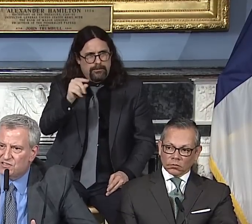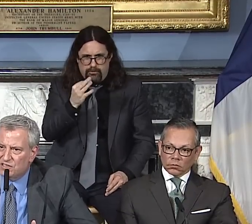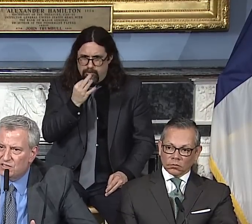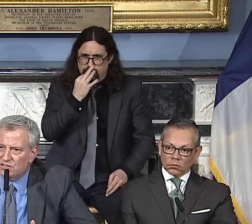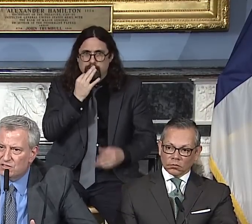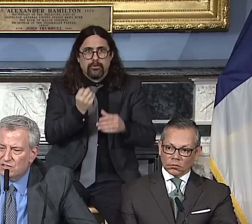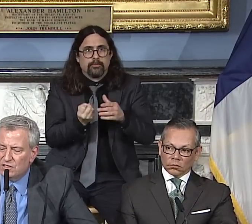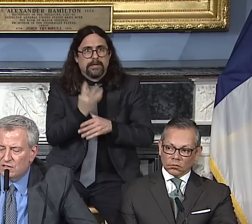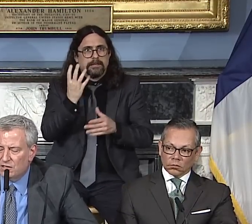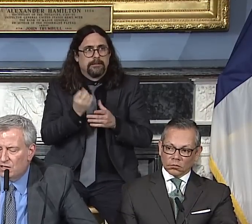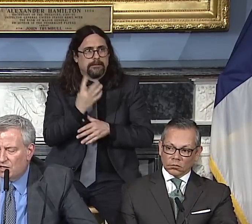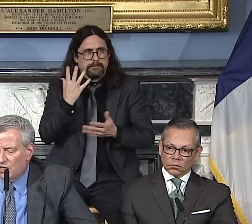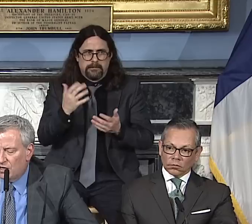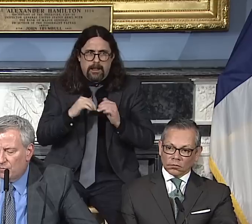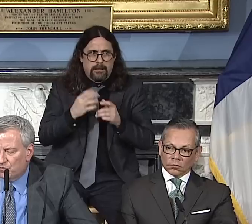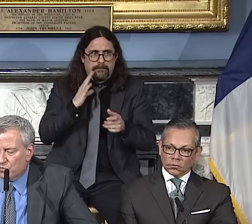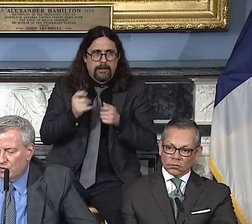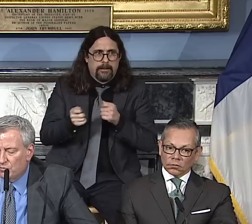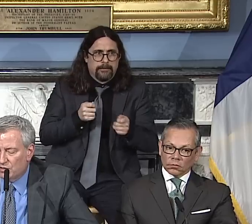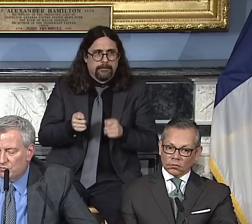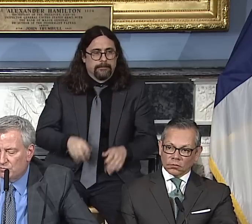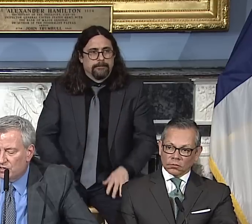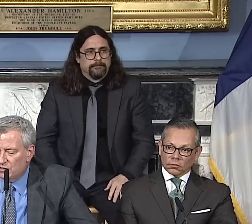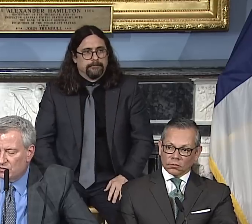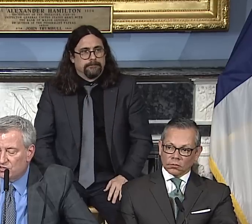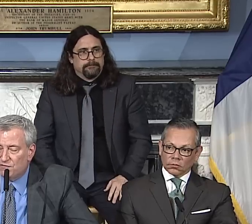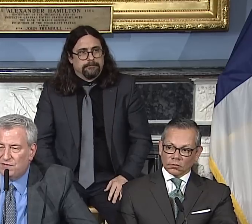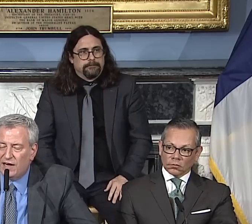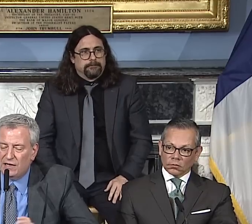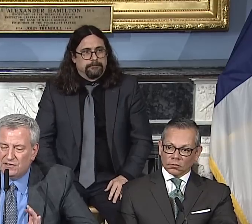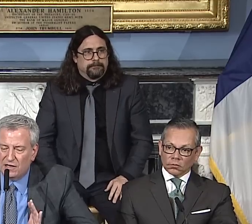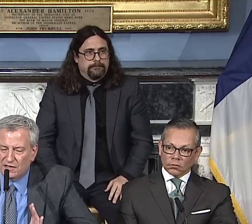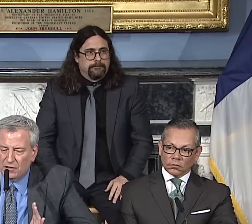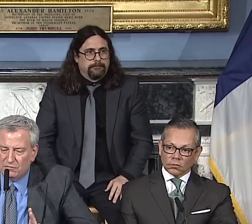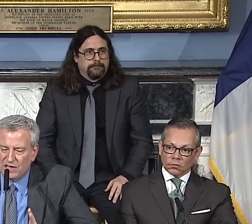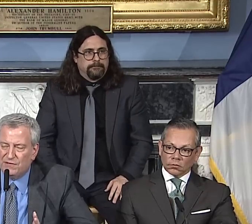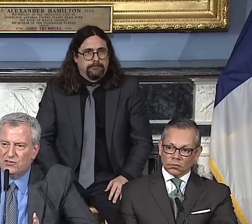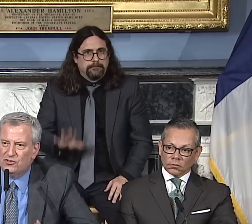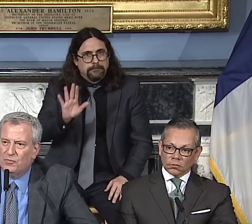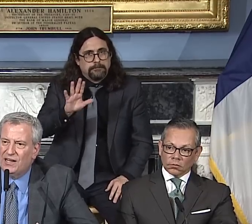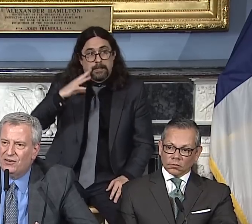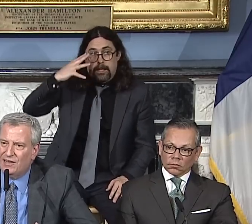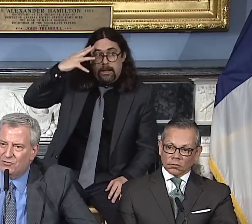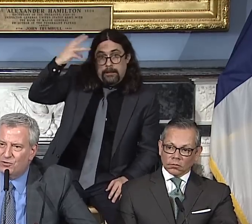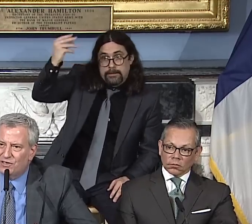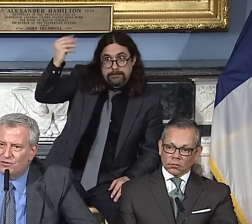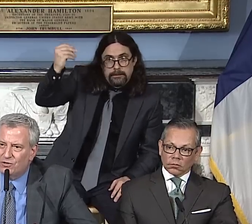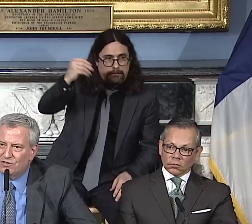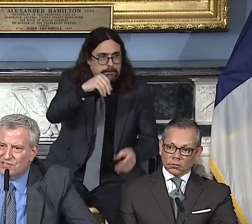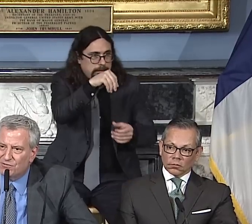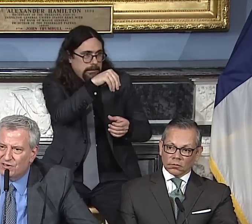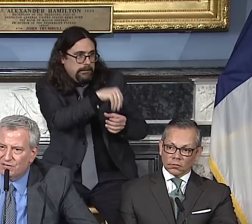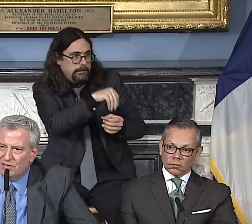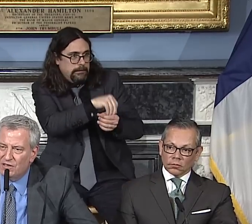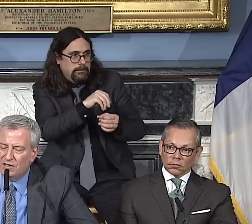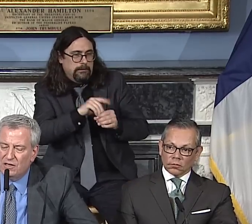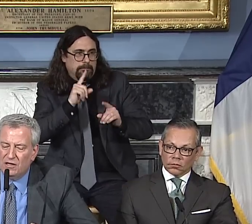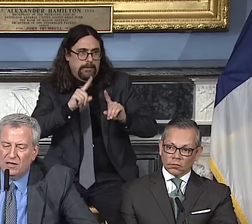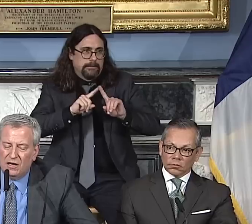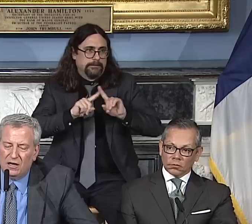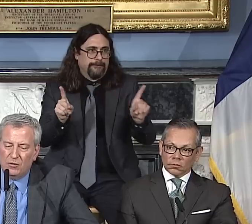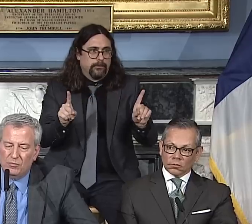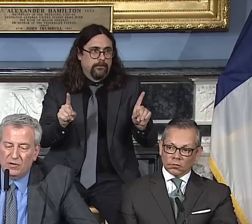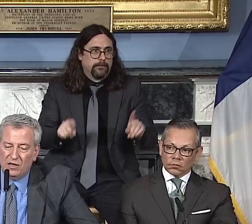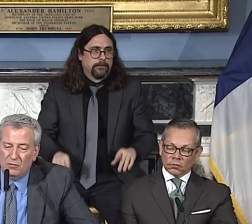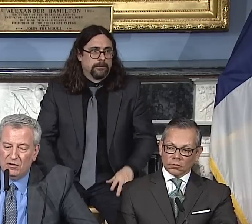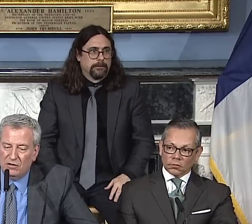understand this disease, but you know, it's I think a definitional matter. The outdoor and indoor is different.